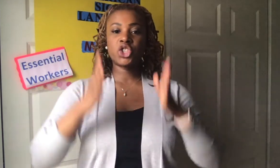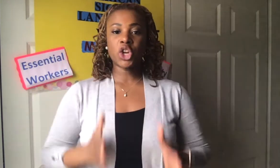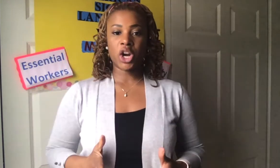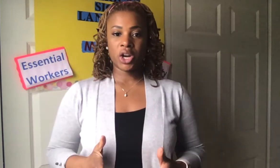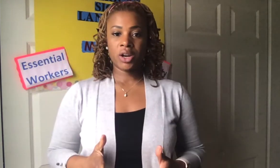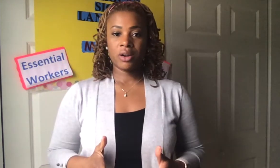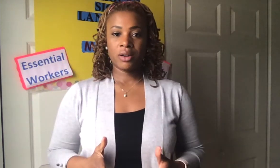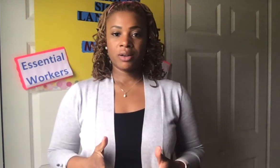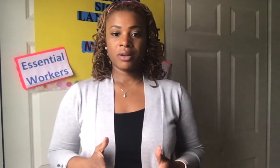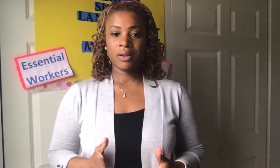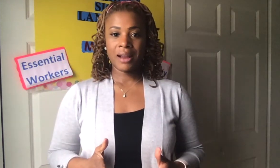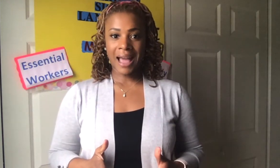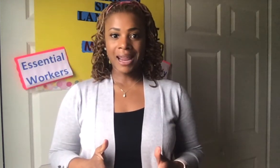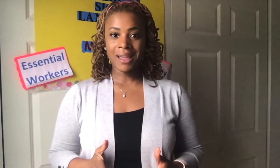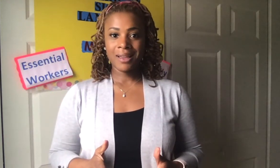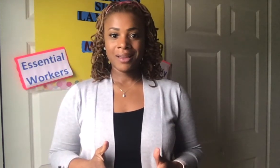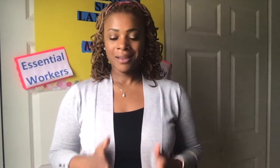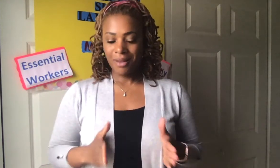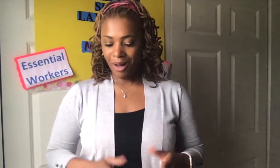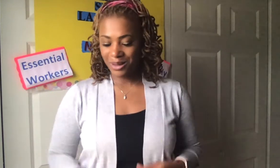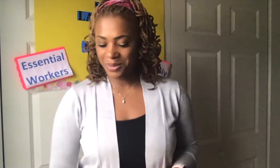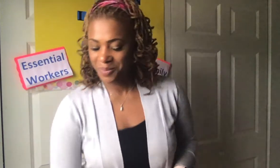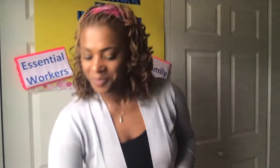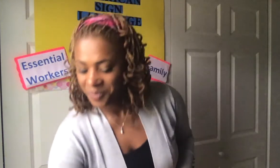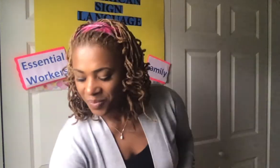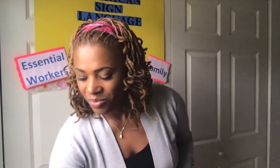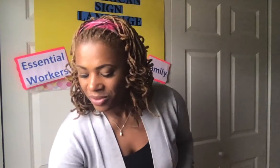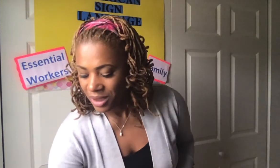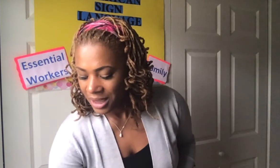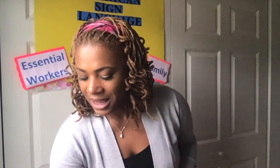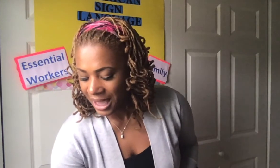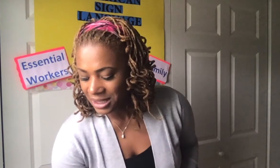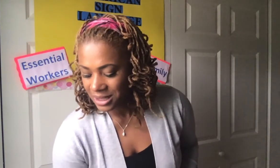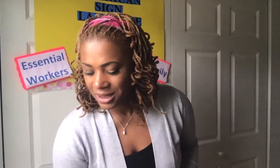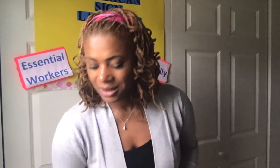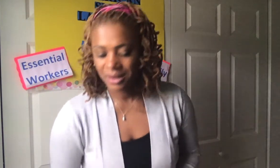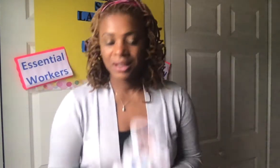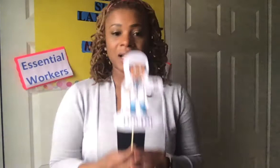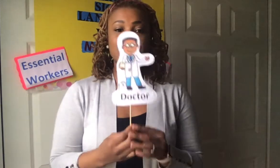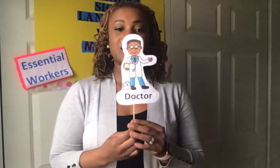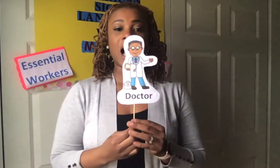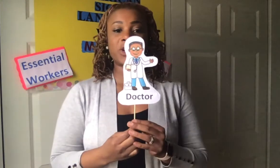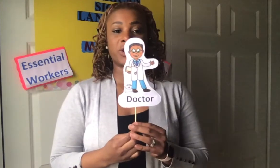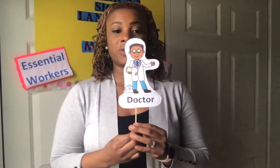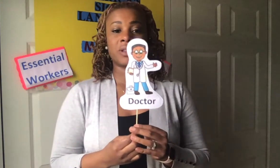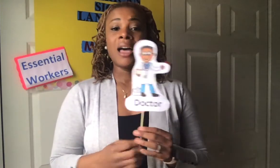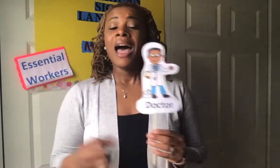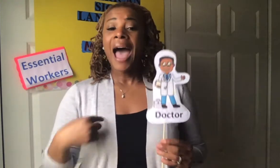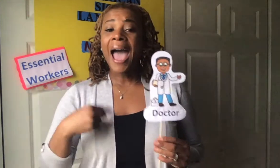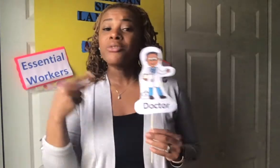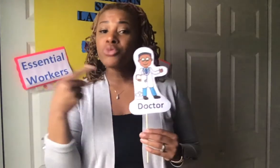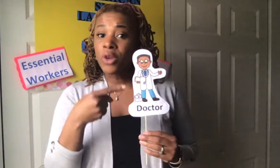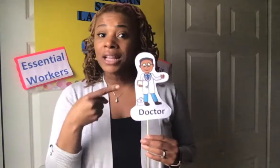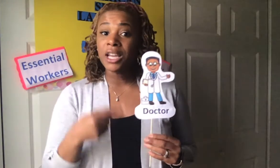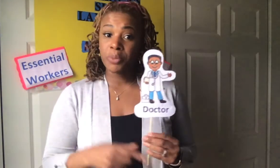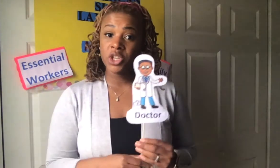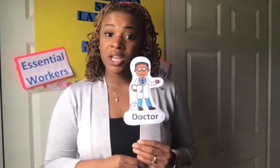teacher. You got it? Awesome. Next, doctors. I really appreciate